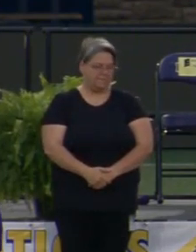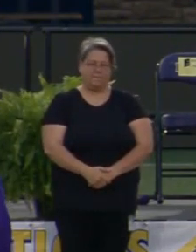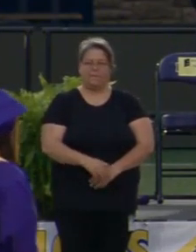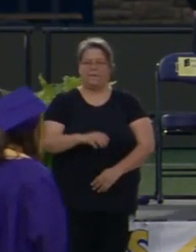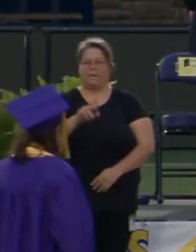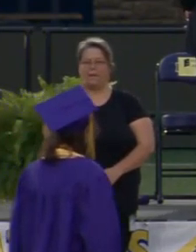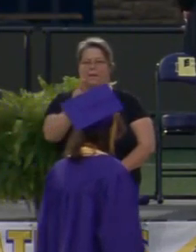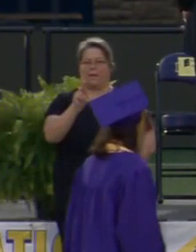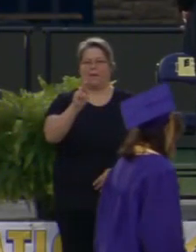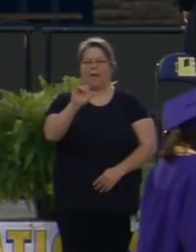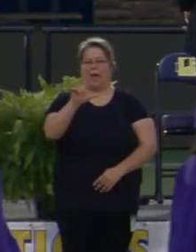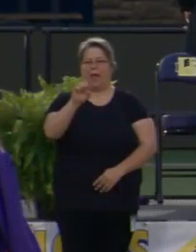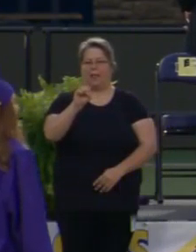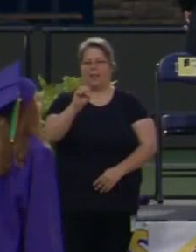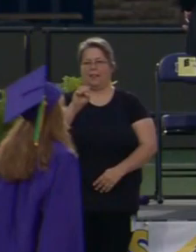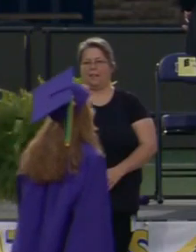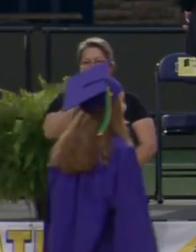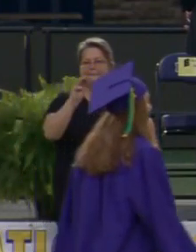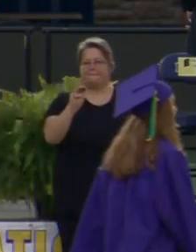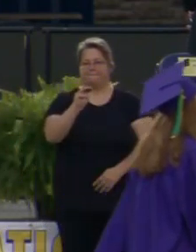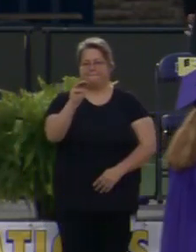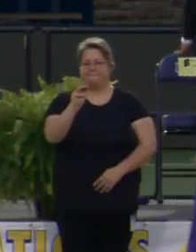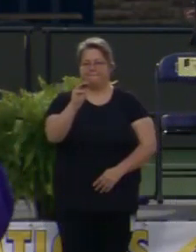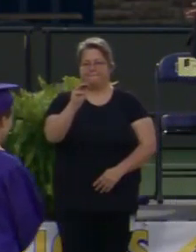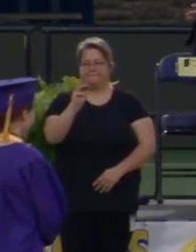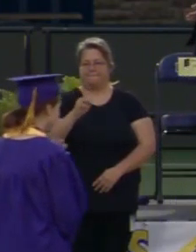Kyle Madden.